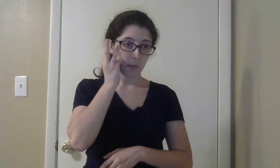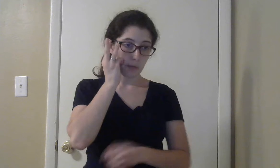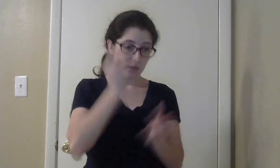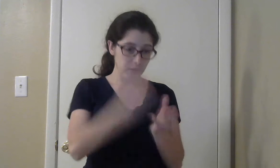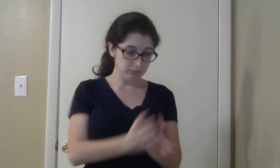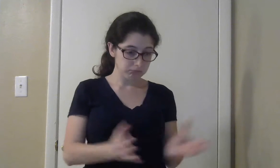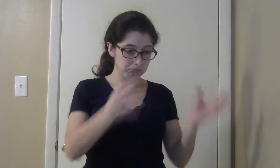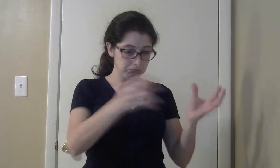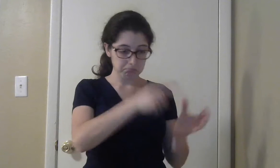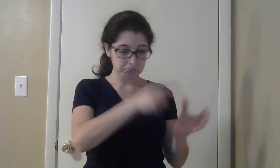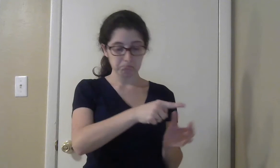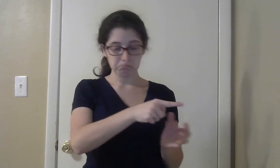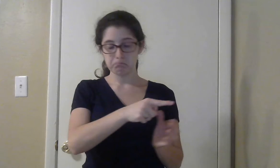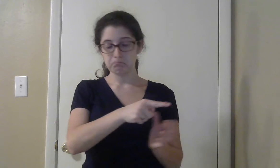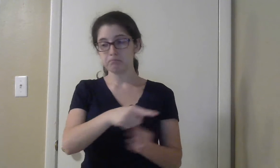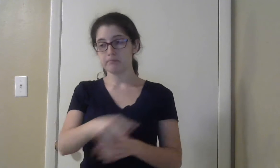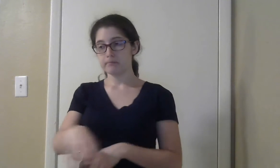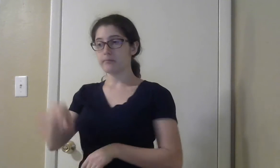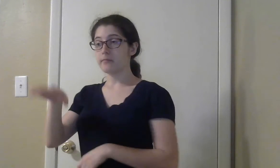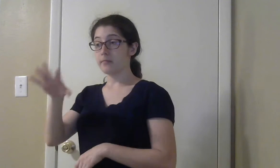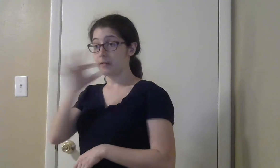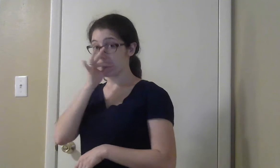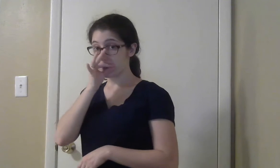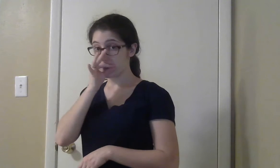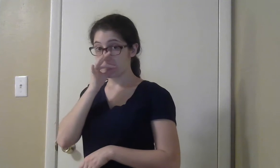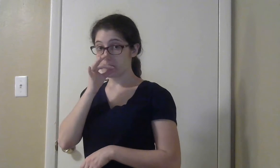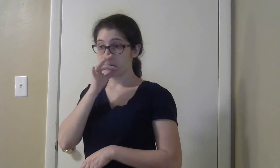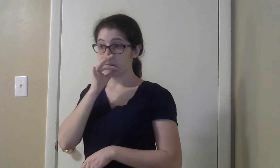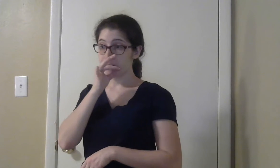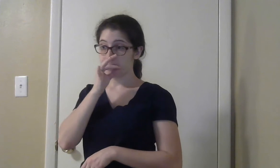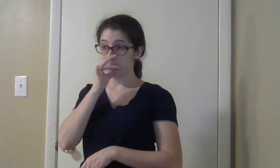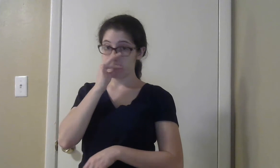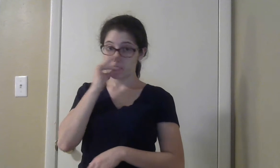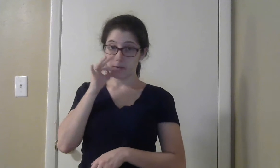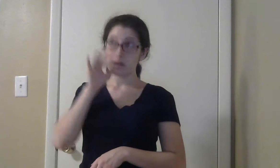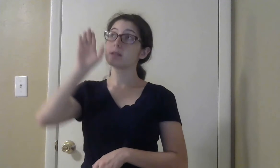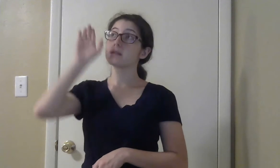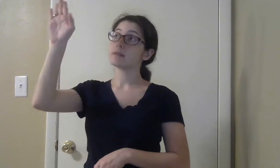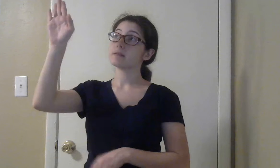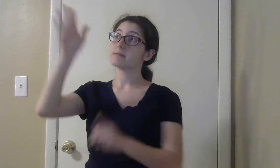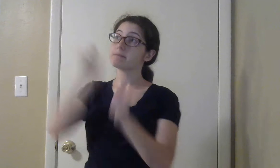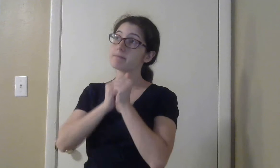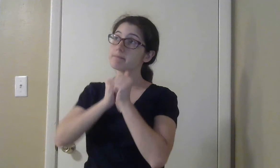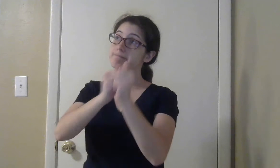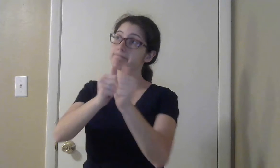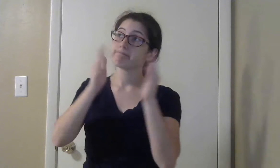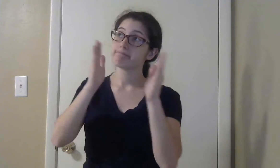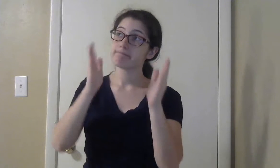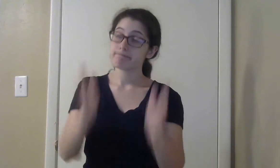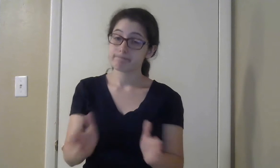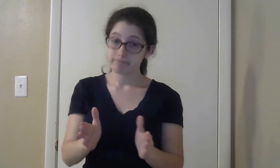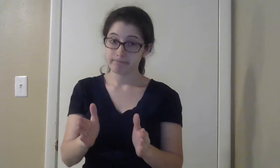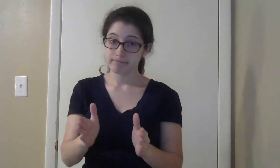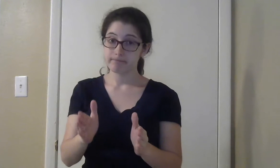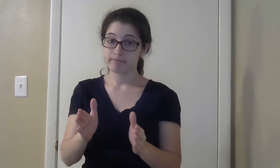doing as new wine that won't fit into the old wineskins. It blows them up. In other words,